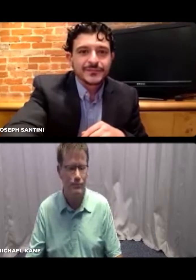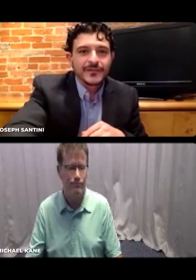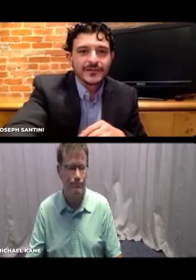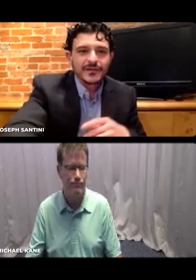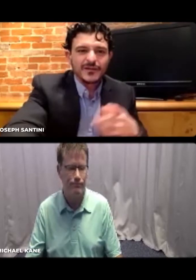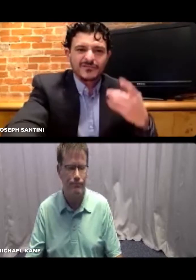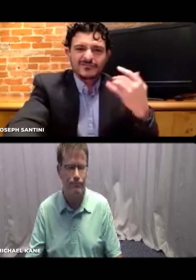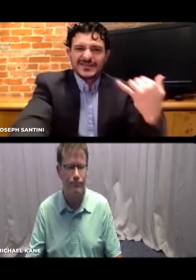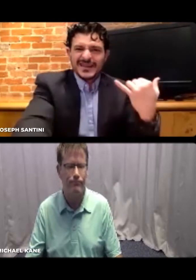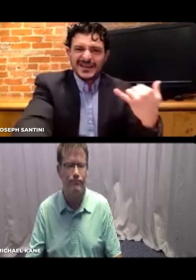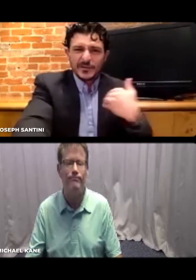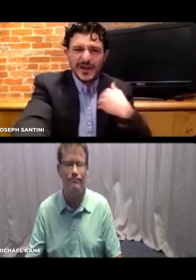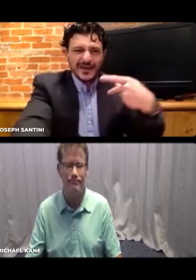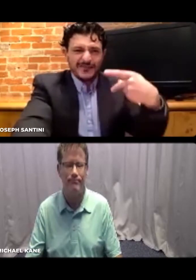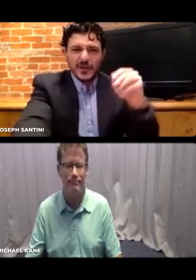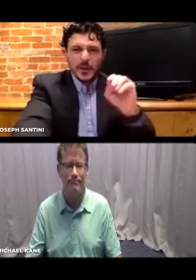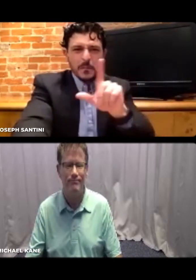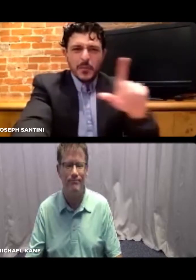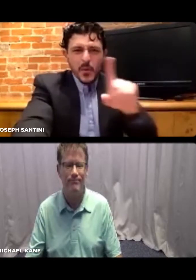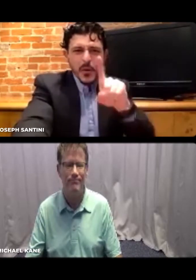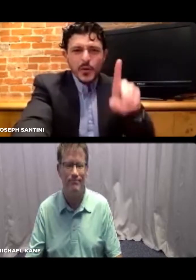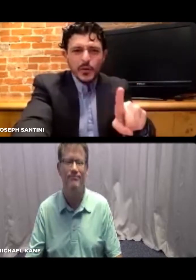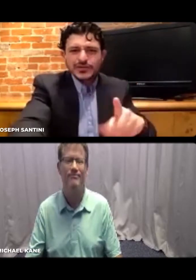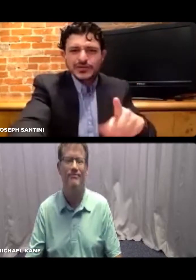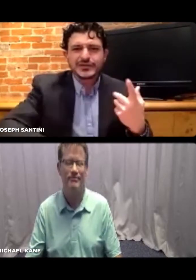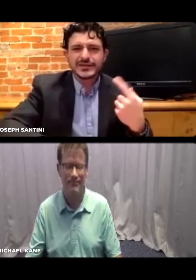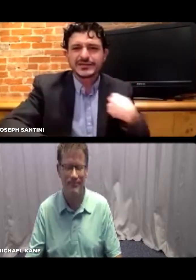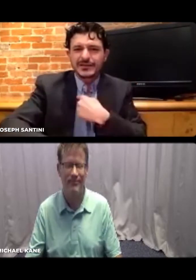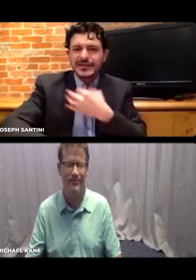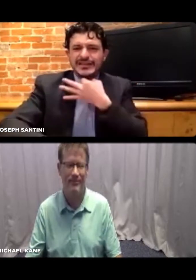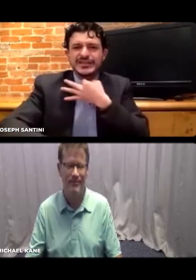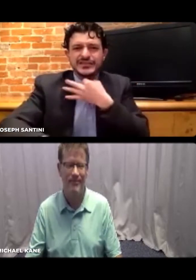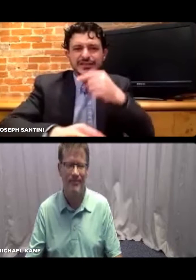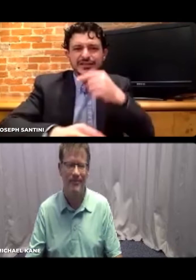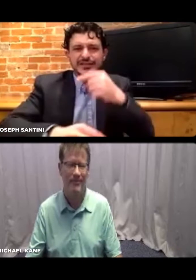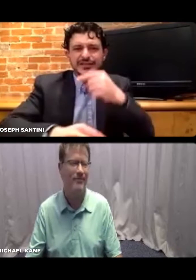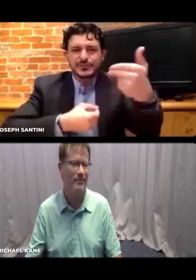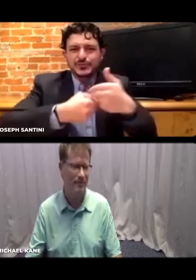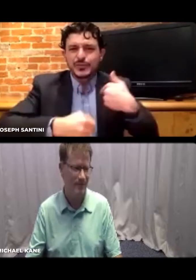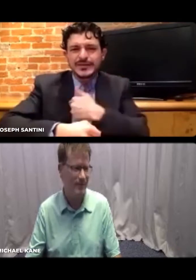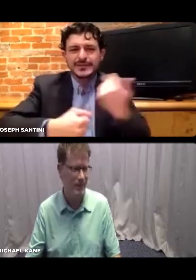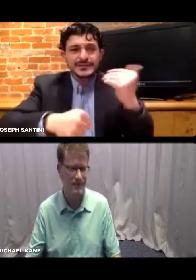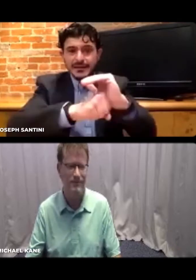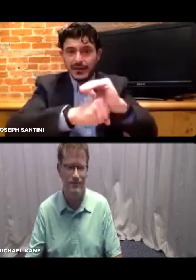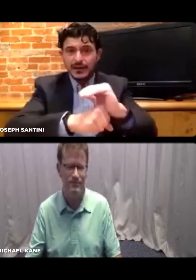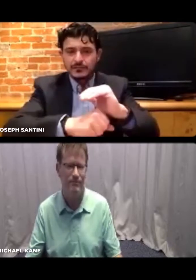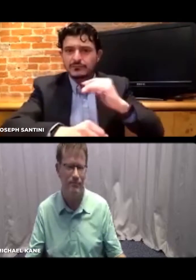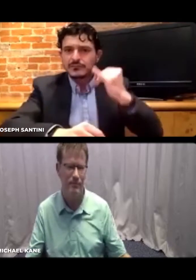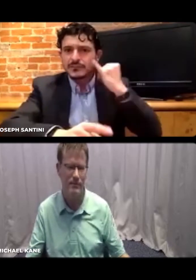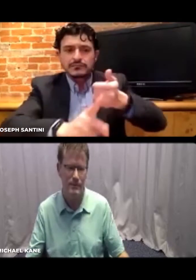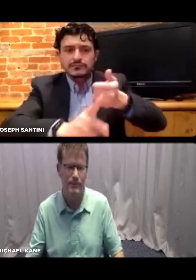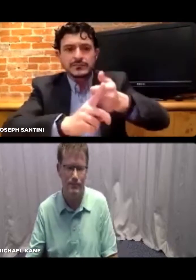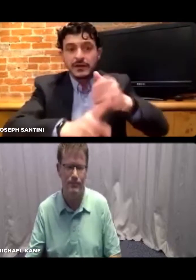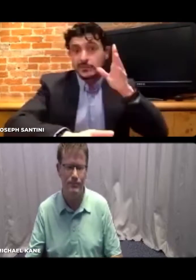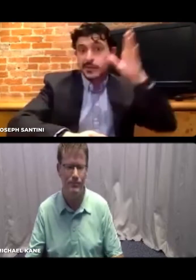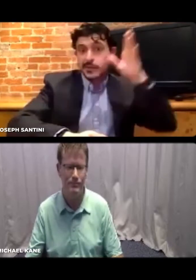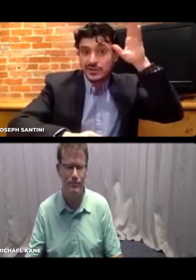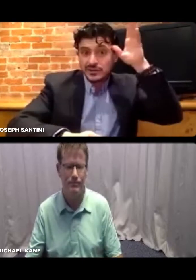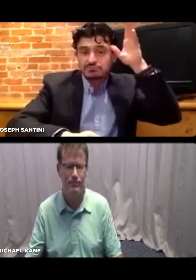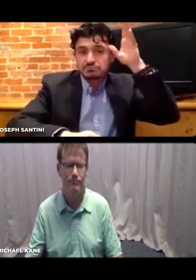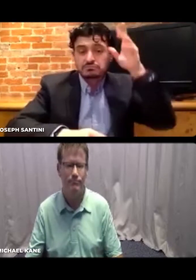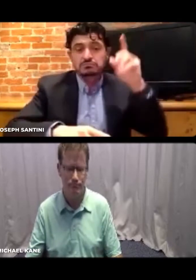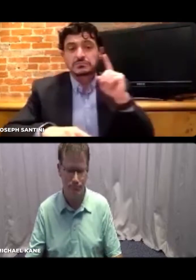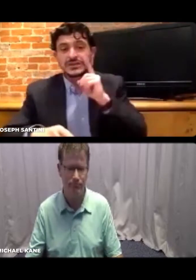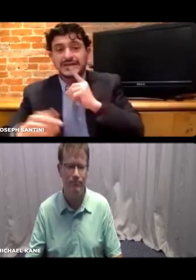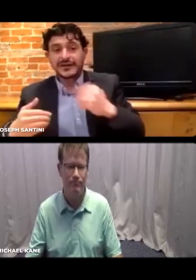At this time, we have a poll question to ask because, of course, we're very curious who is here in the audience with us tonight.